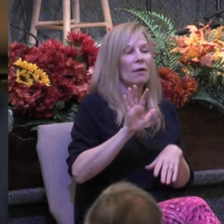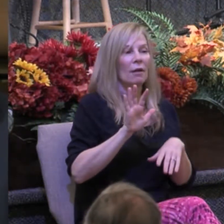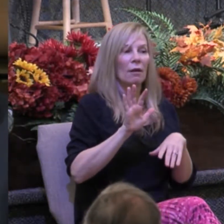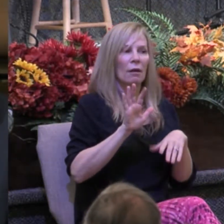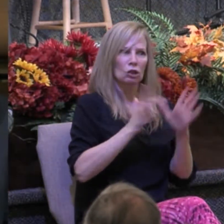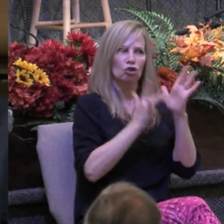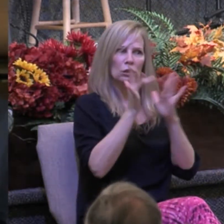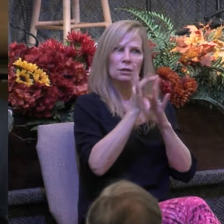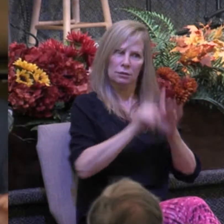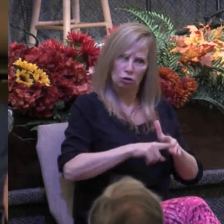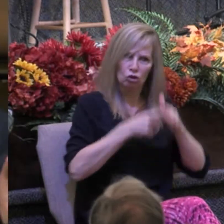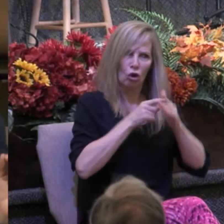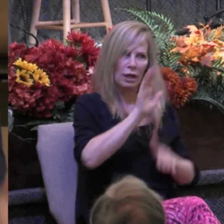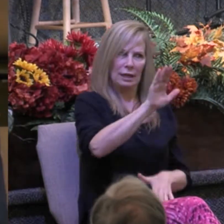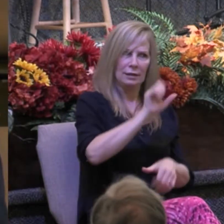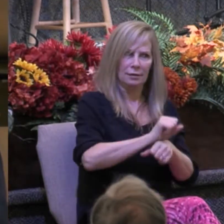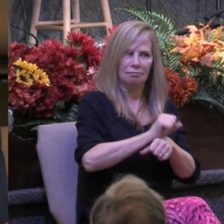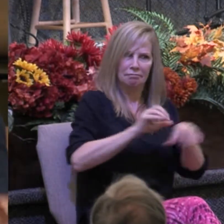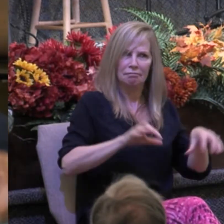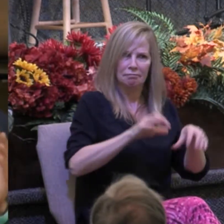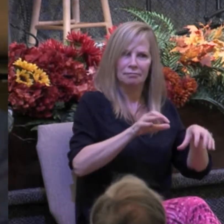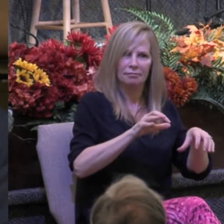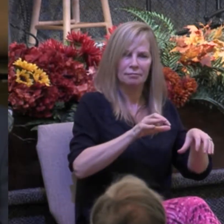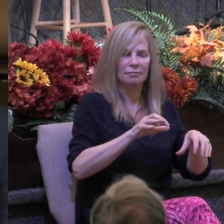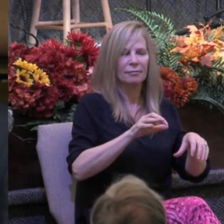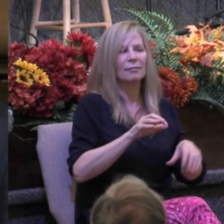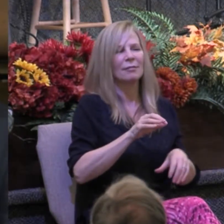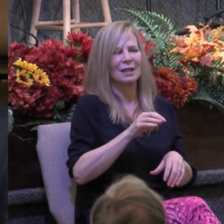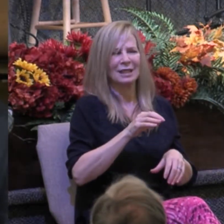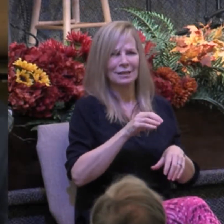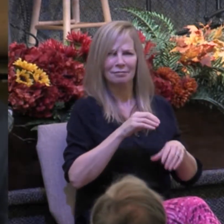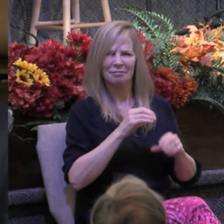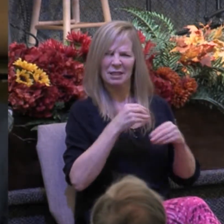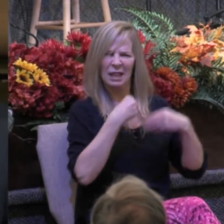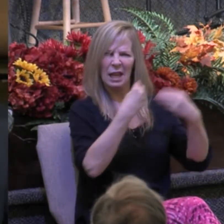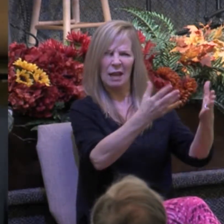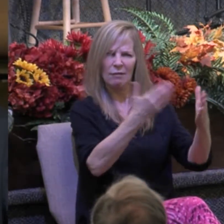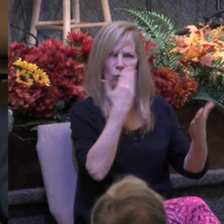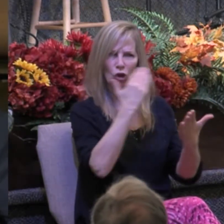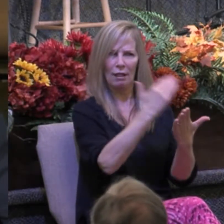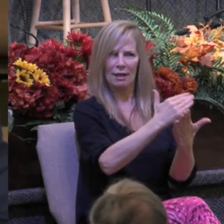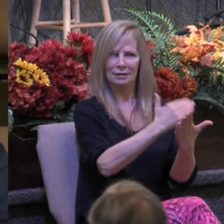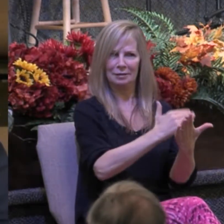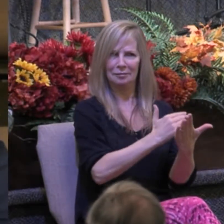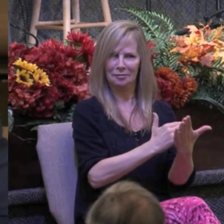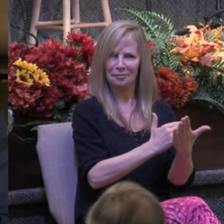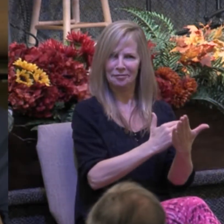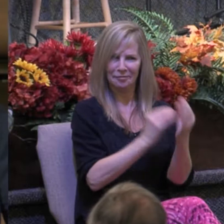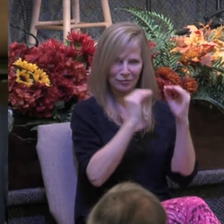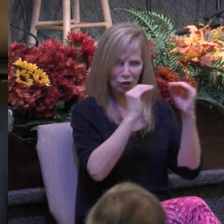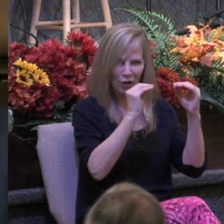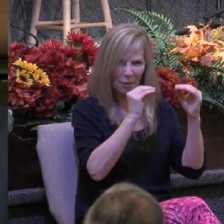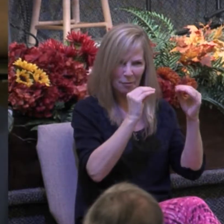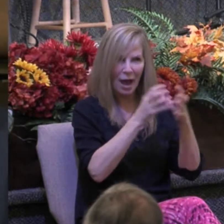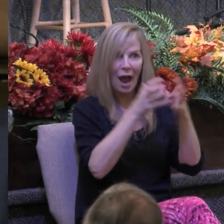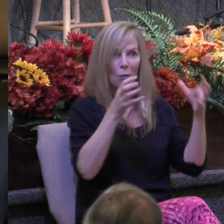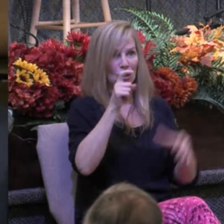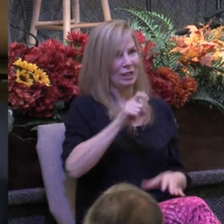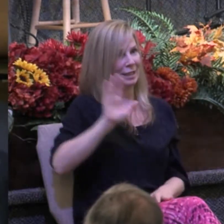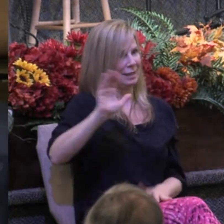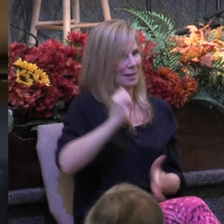the apostles, he gave them an important lesson. It's a good lesson for us on how much that they needed his